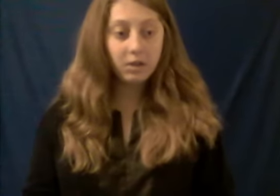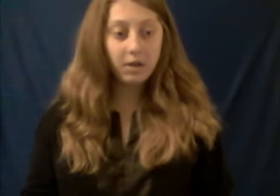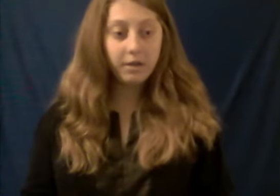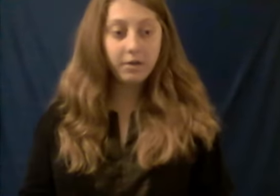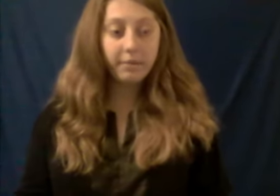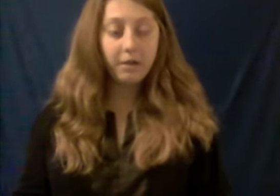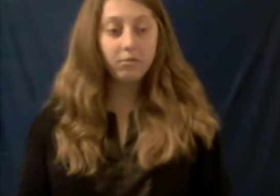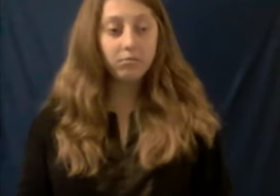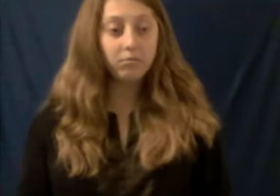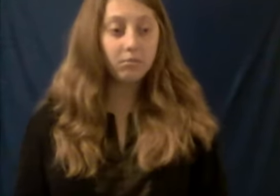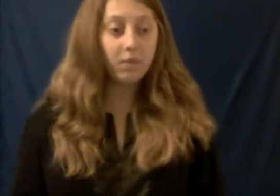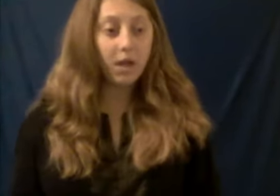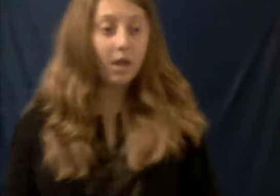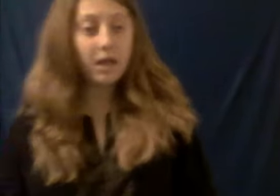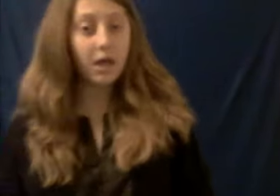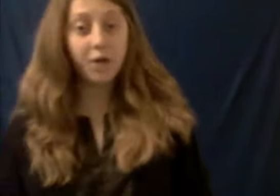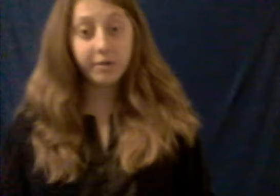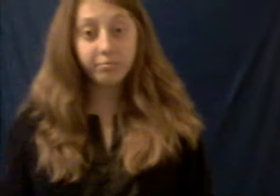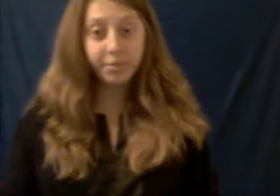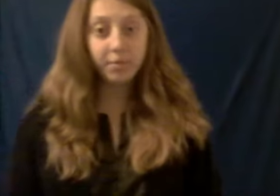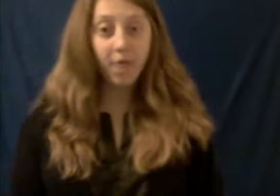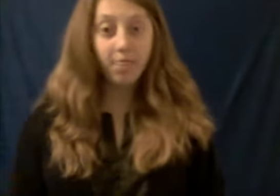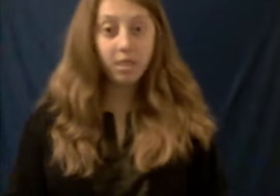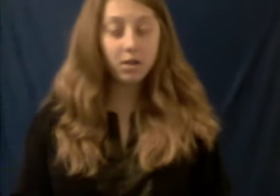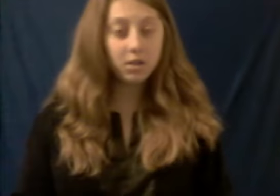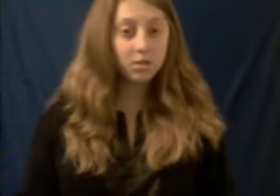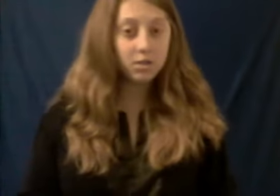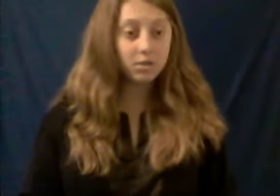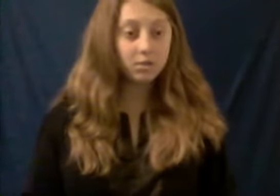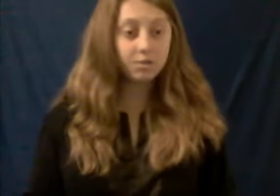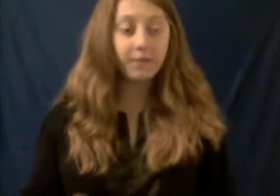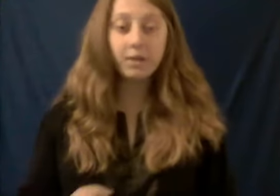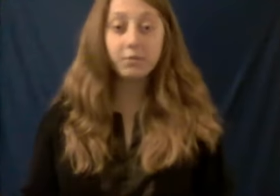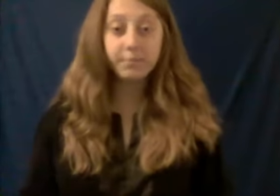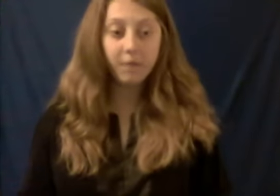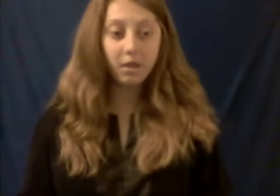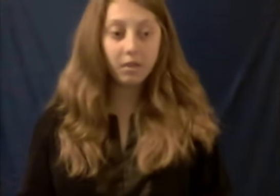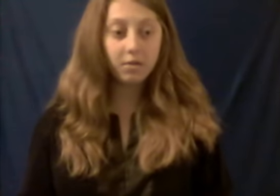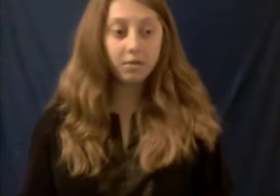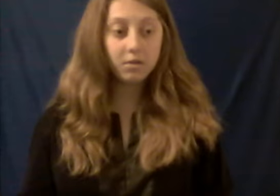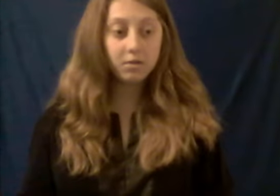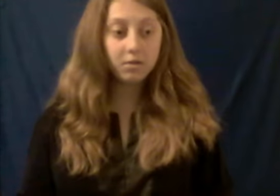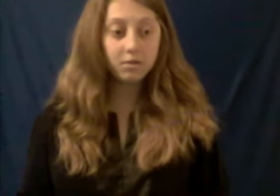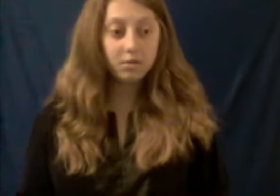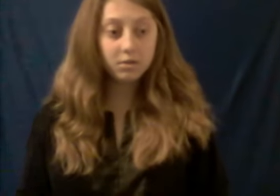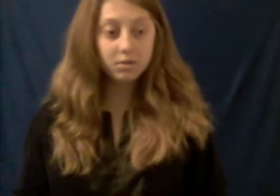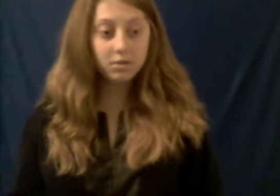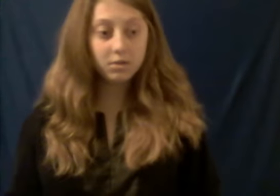I earn about 800 per month. Or and 700 per month. what's the source of that